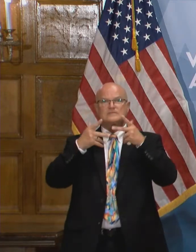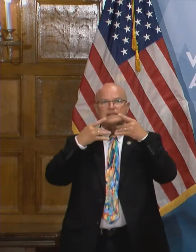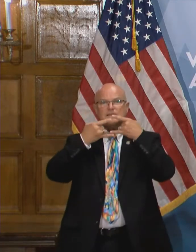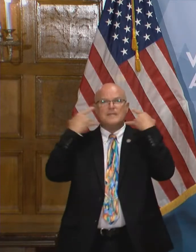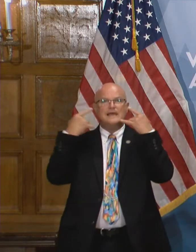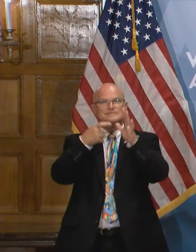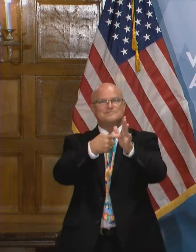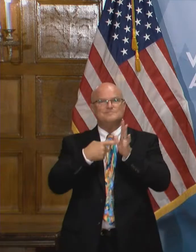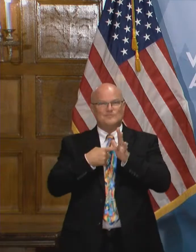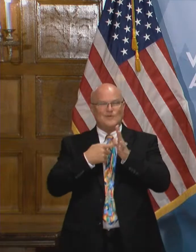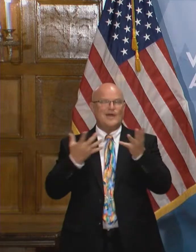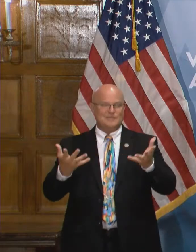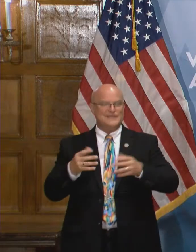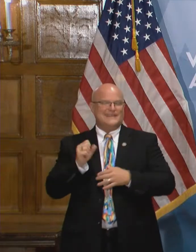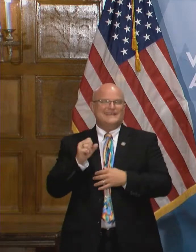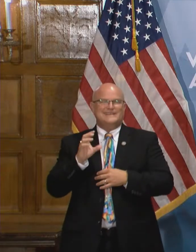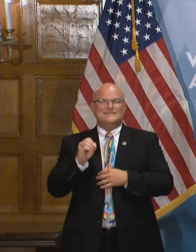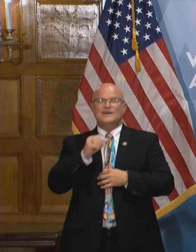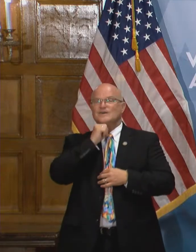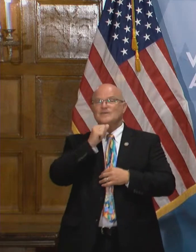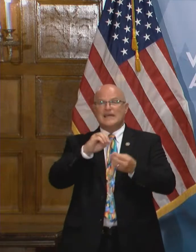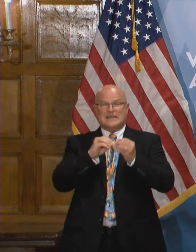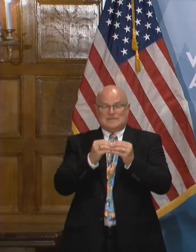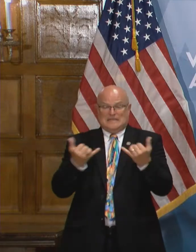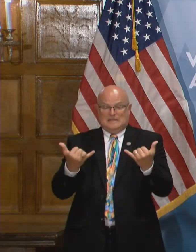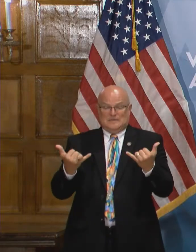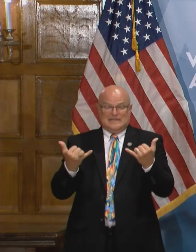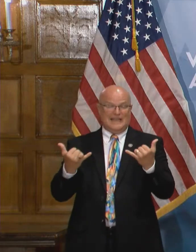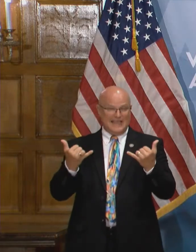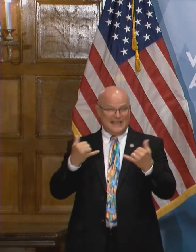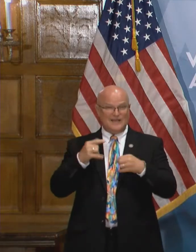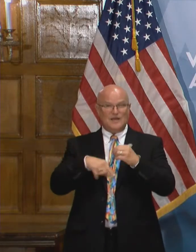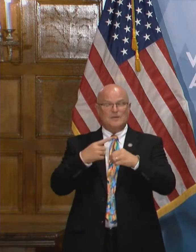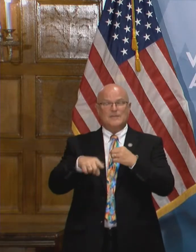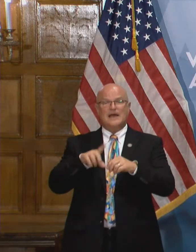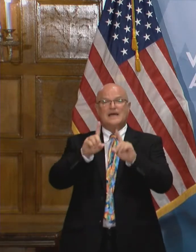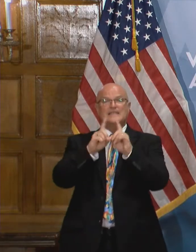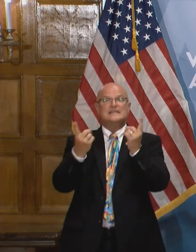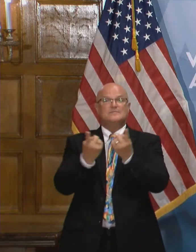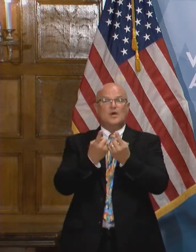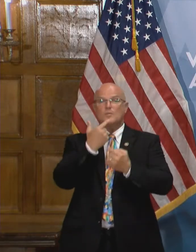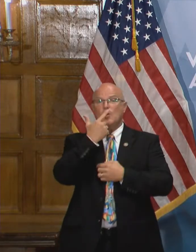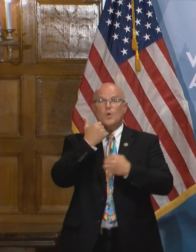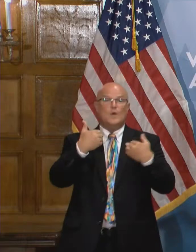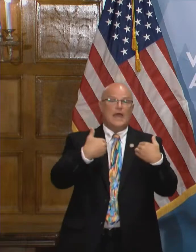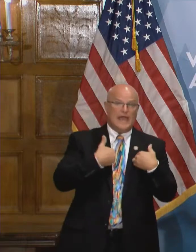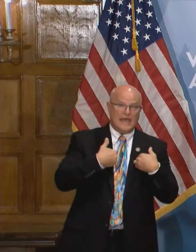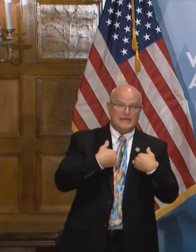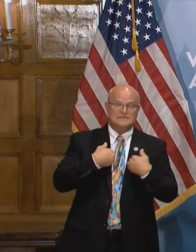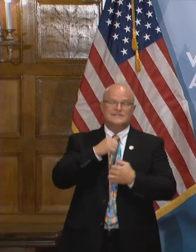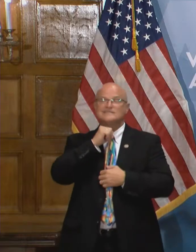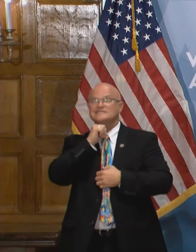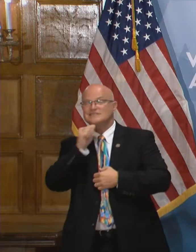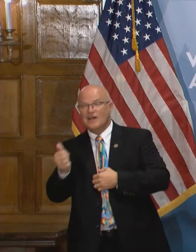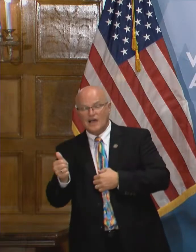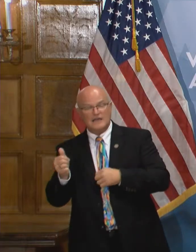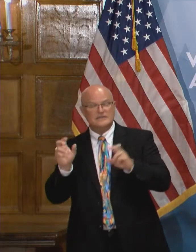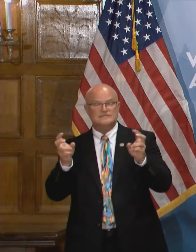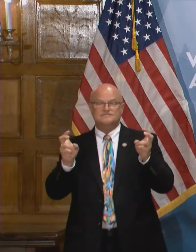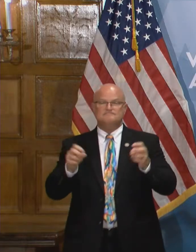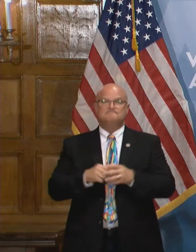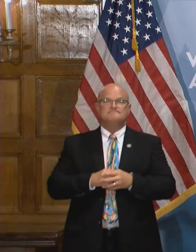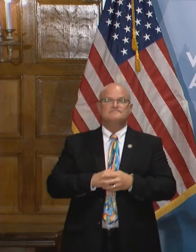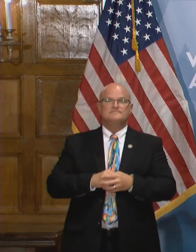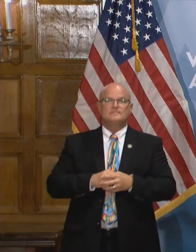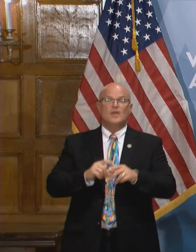So we don't have numbers at this point at the department of who has one in effect and who does not have